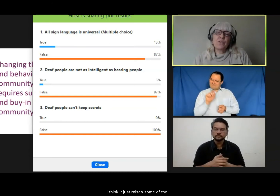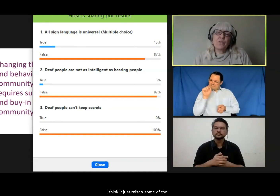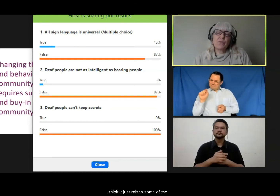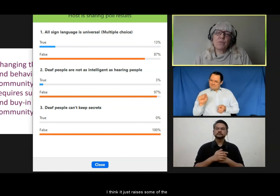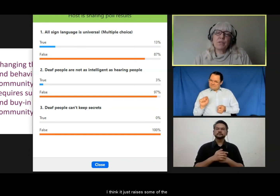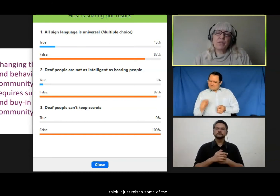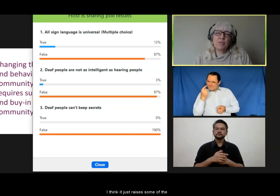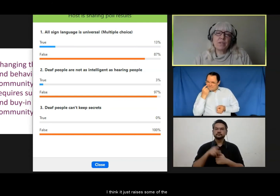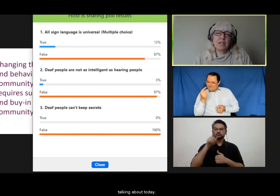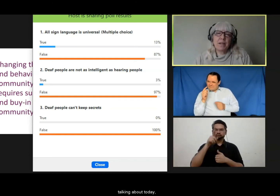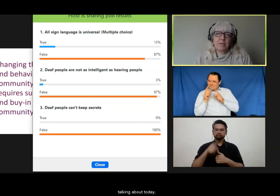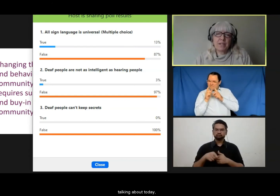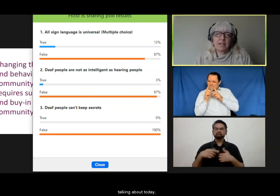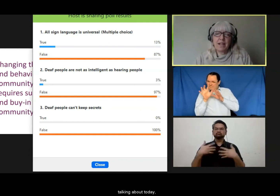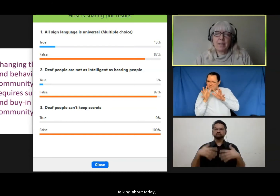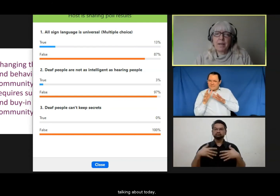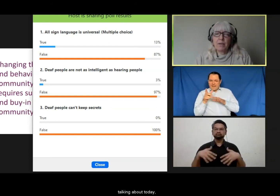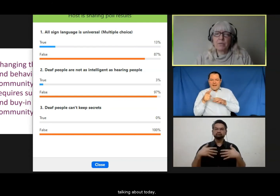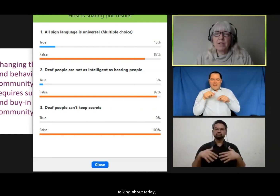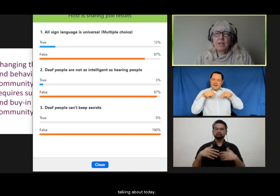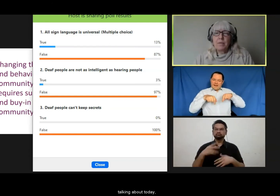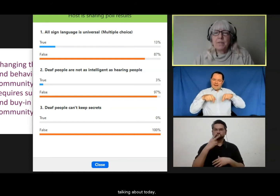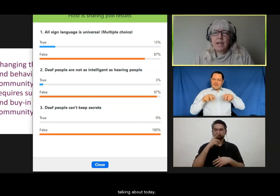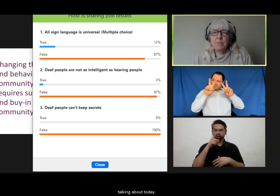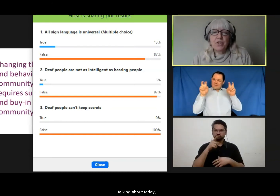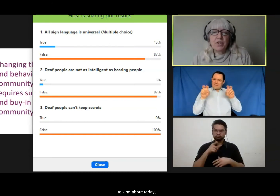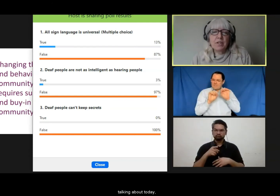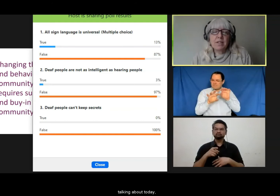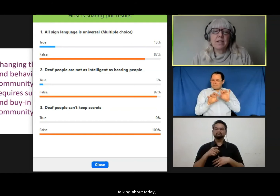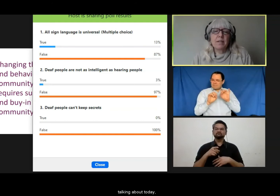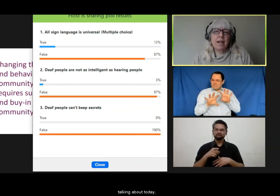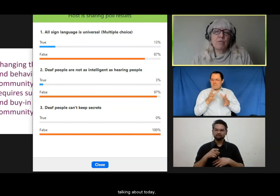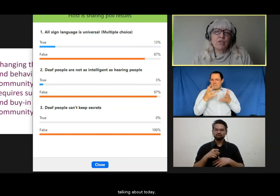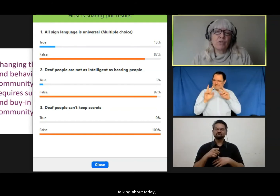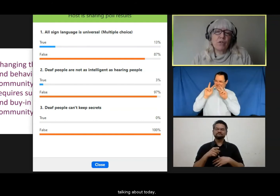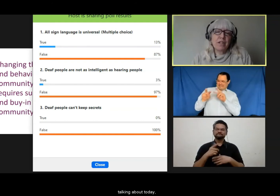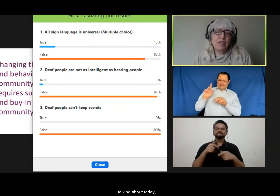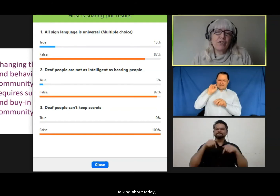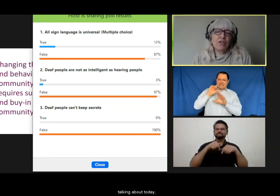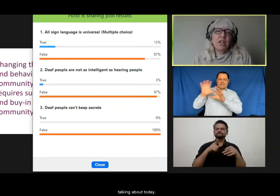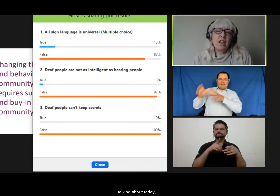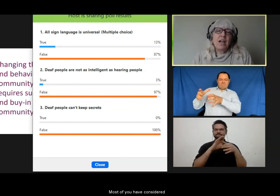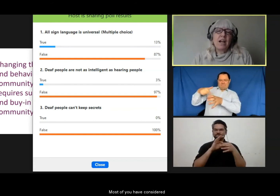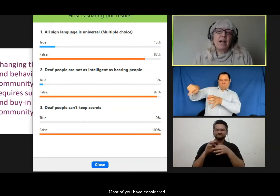issues that we will be talking about today, about perceptions and about